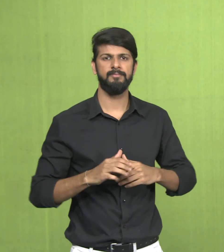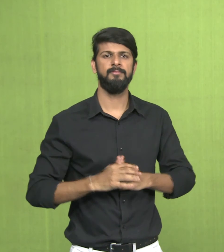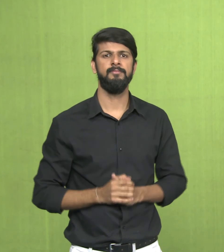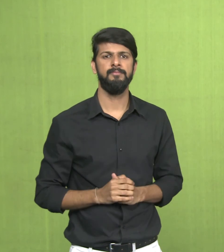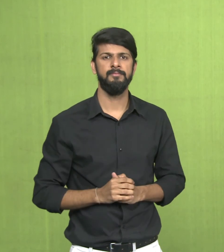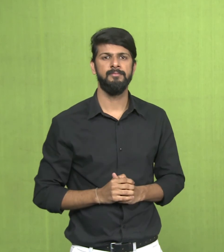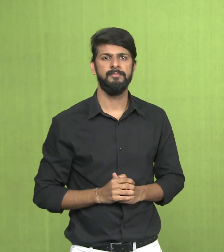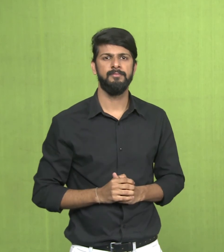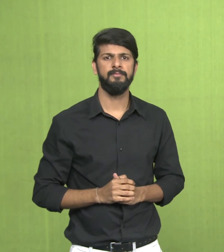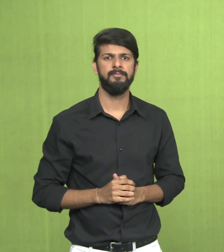sculpture.